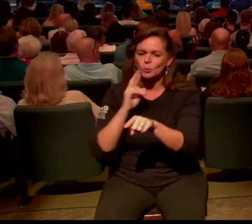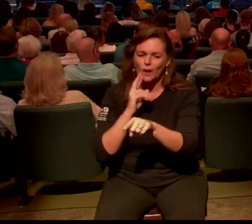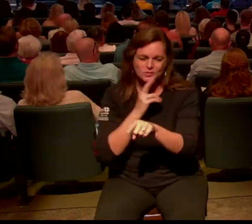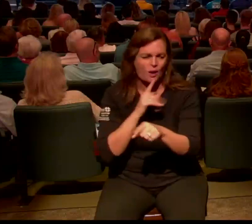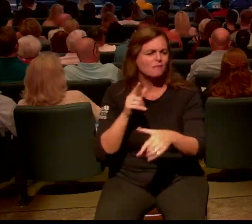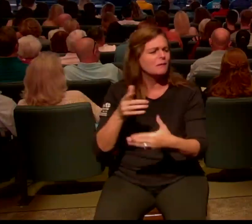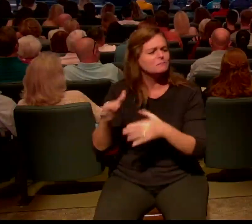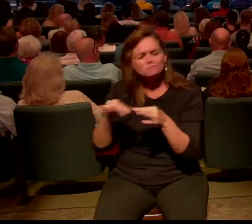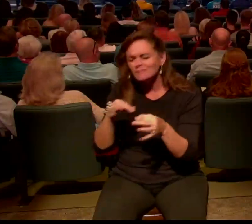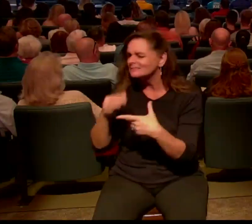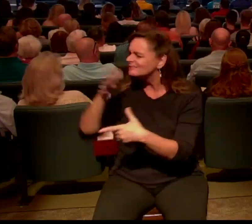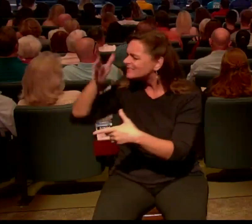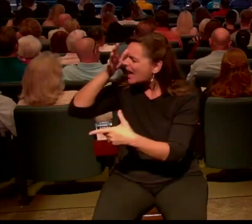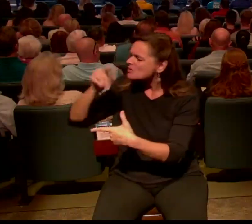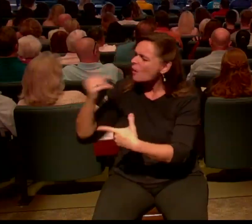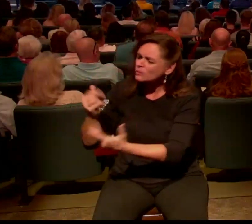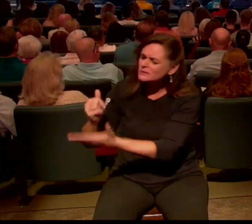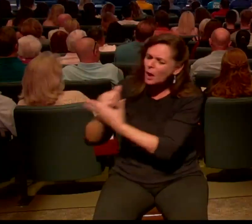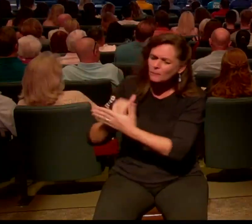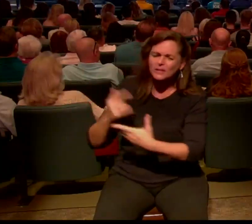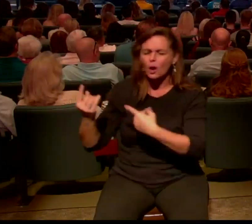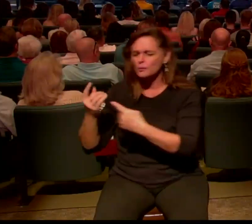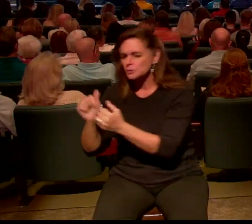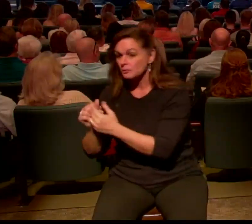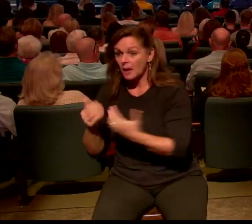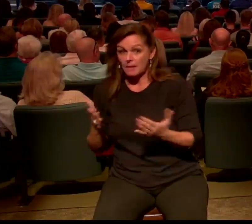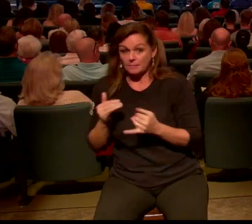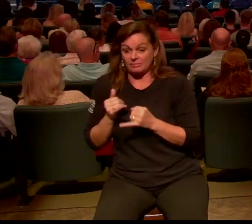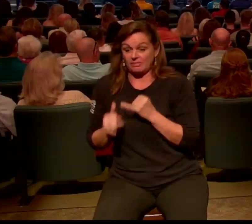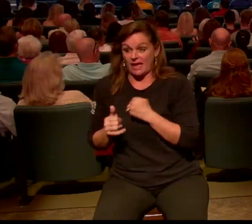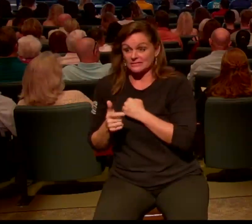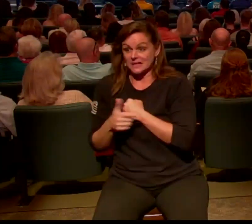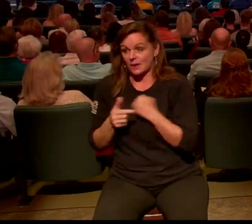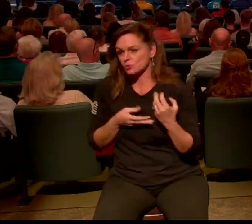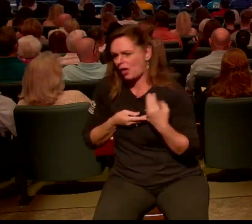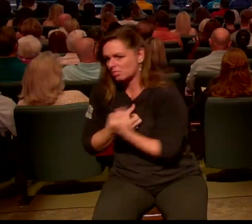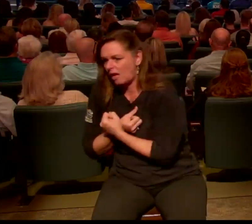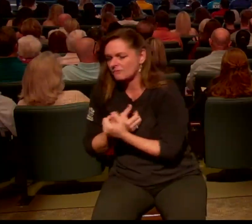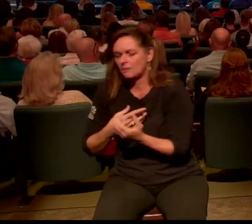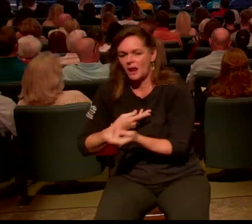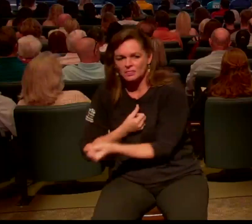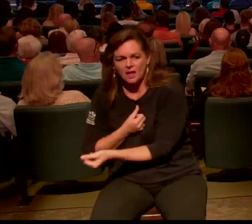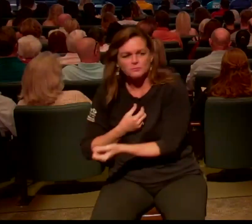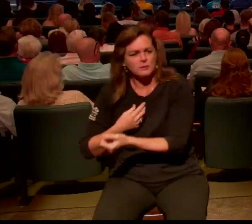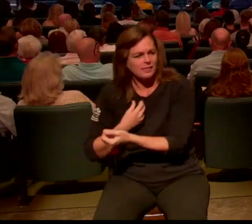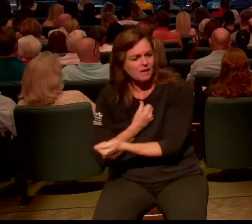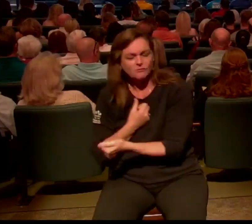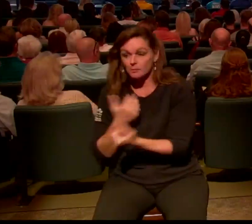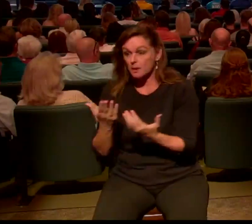done for me, and every time I'm with him, I'm realizing it could be my last time, so I poured it on, and I said, Dad, I just want you to